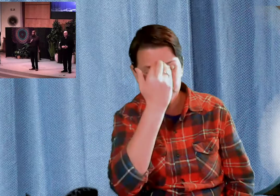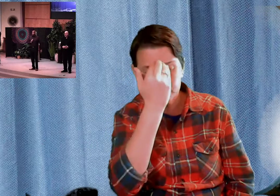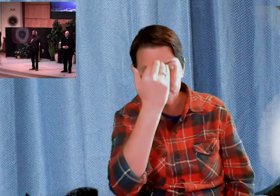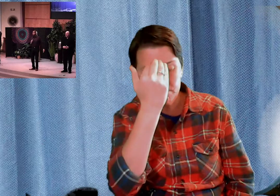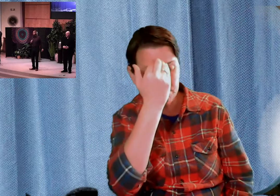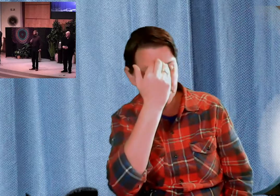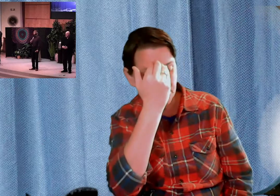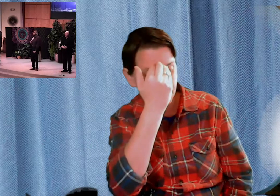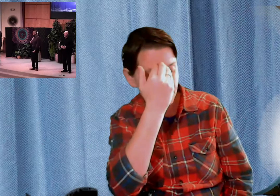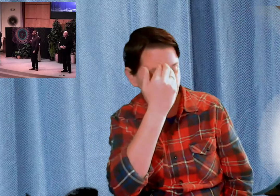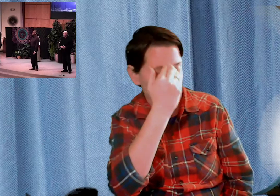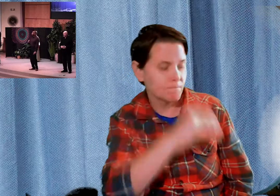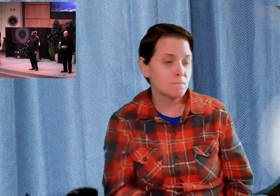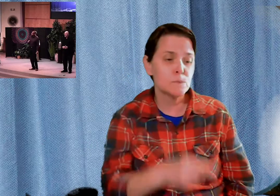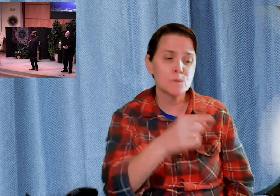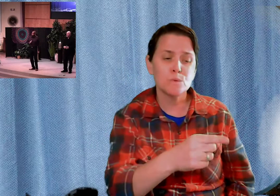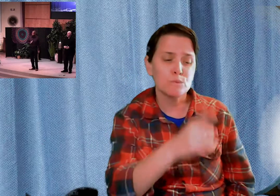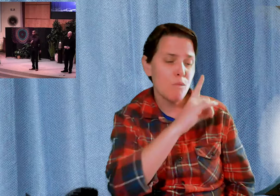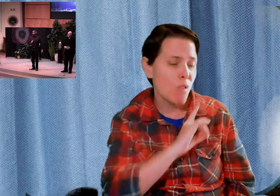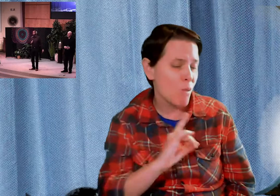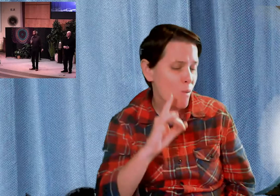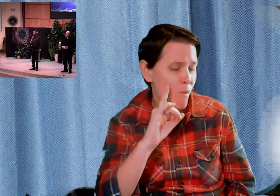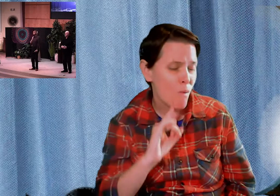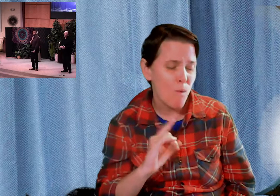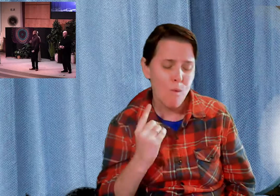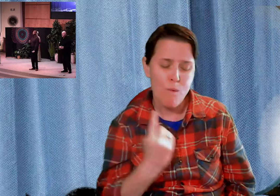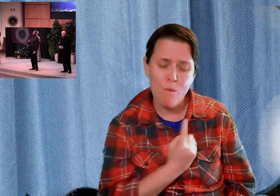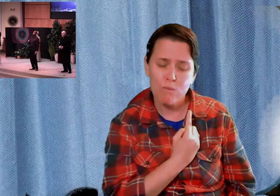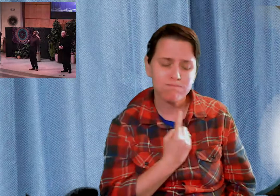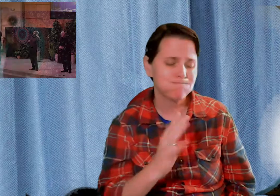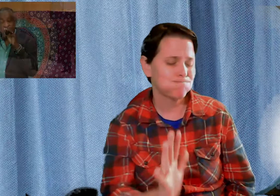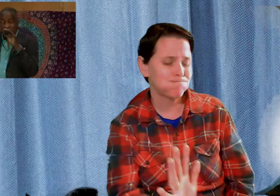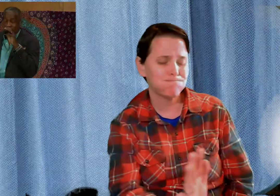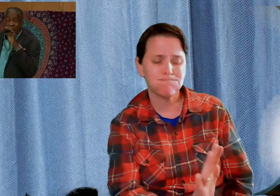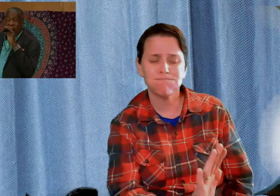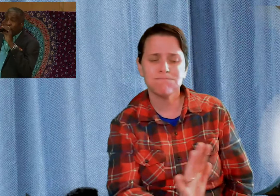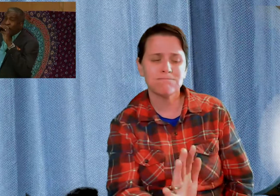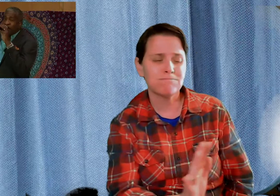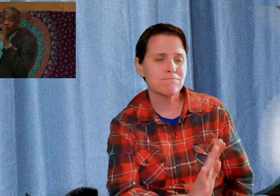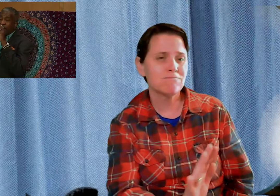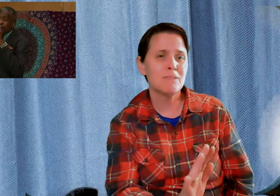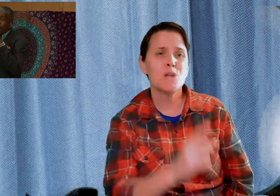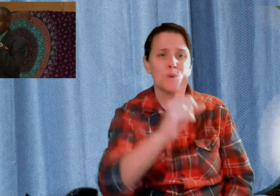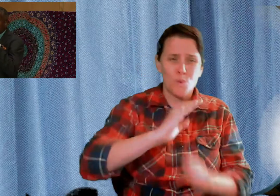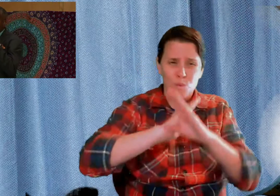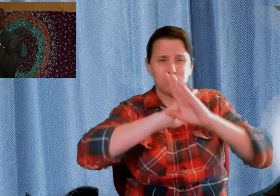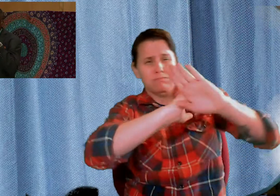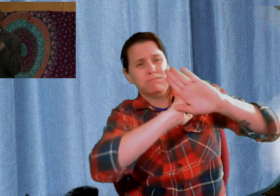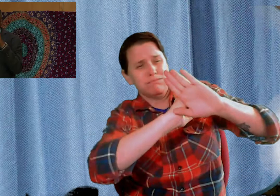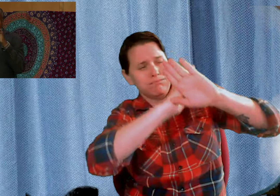that you're not alone. So drop your